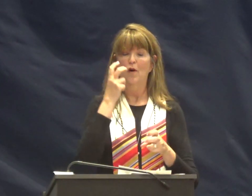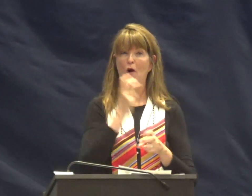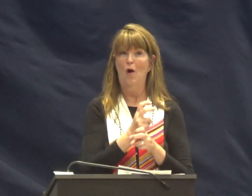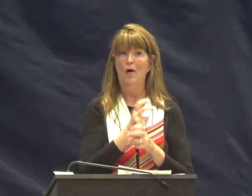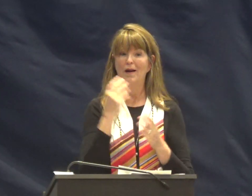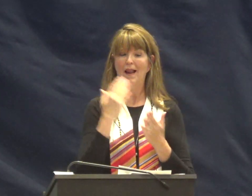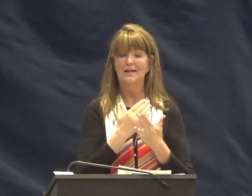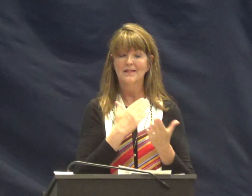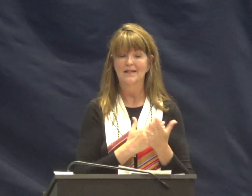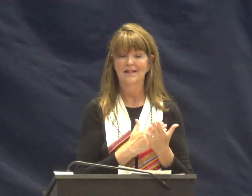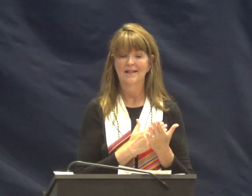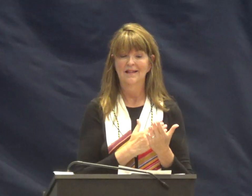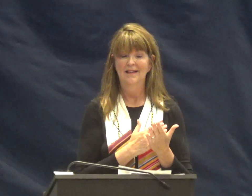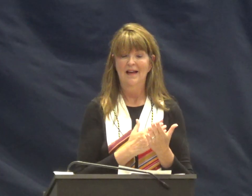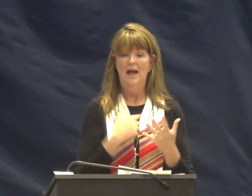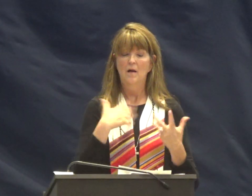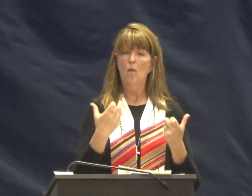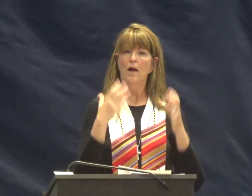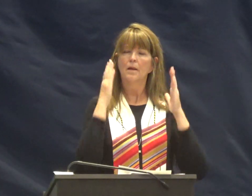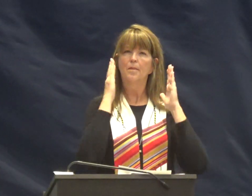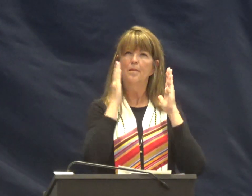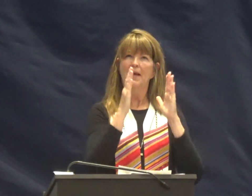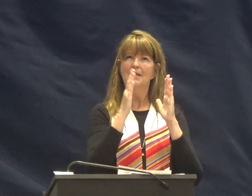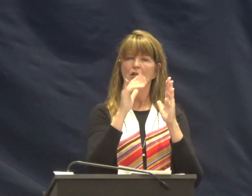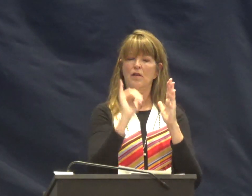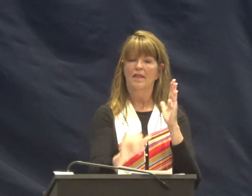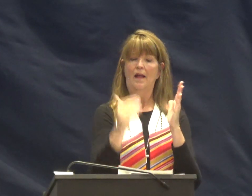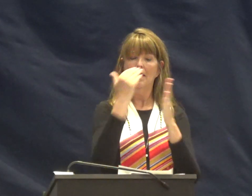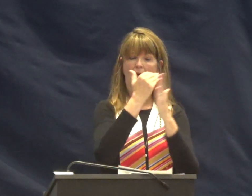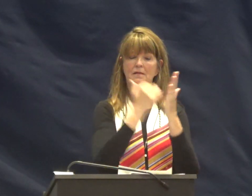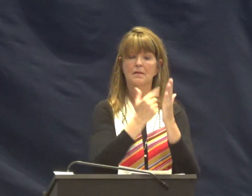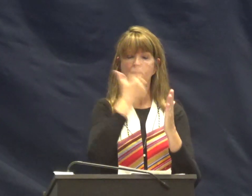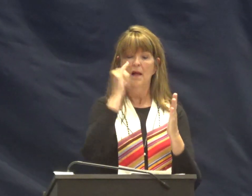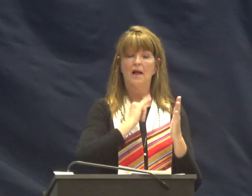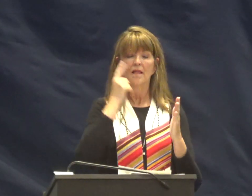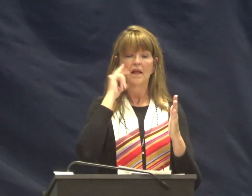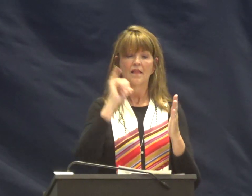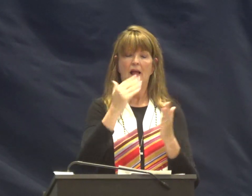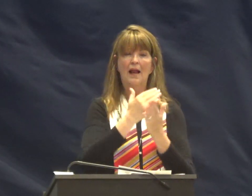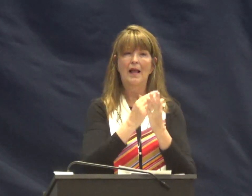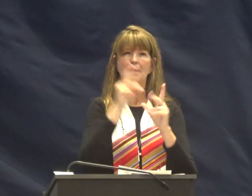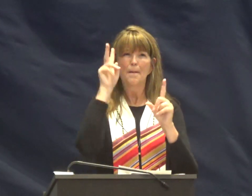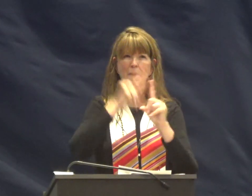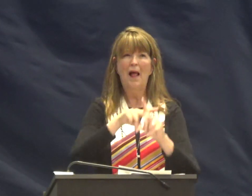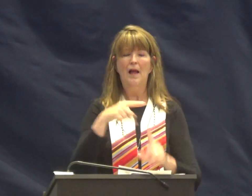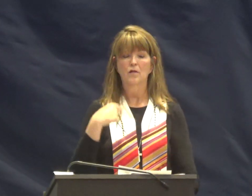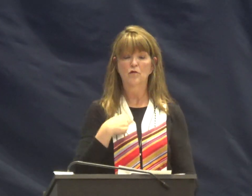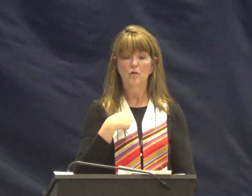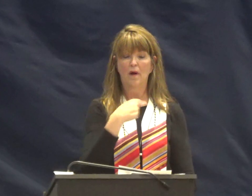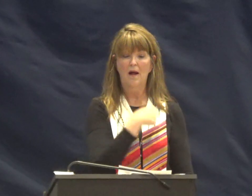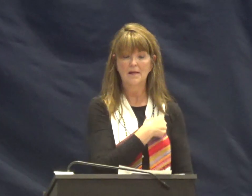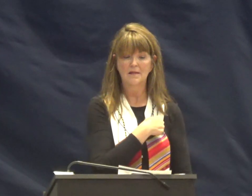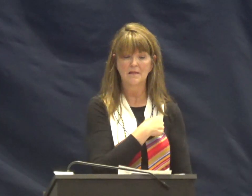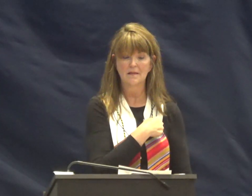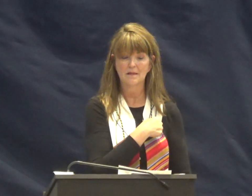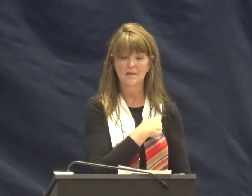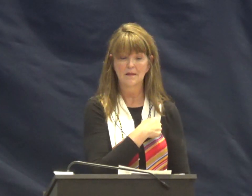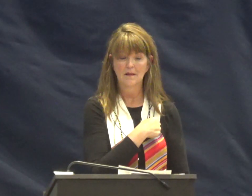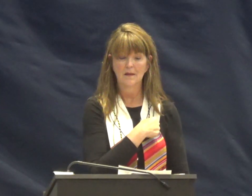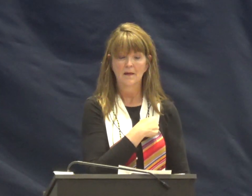But Jonah soon learned a hard lesson. So we need to attend to that lesson, because this lesson can apply to